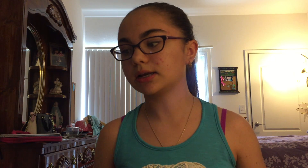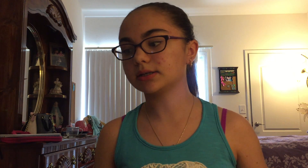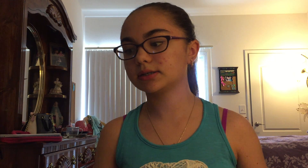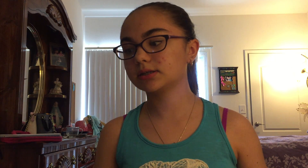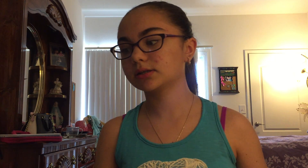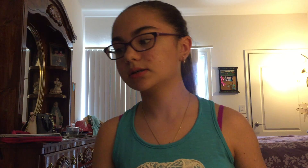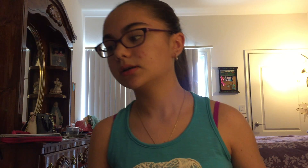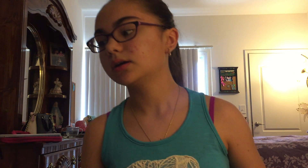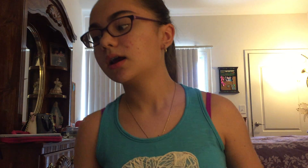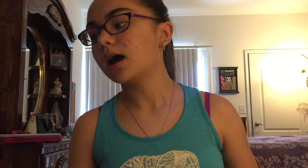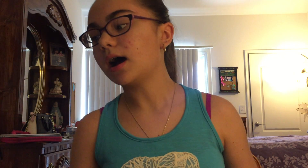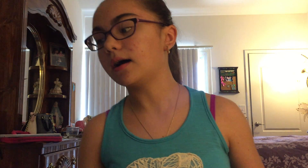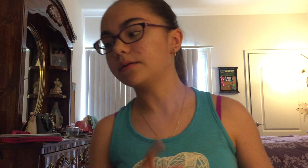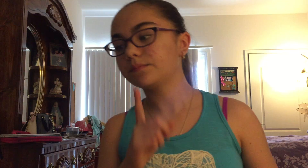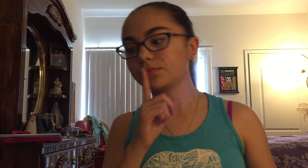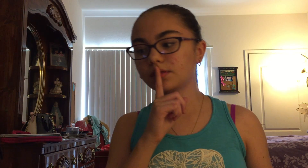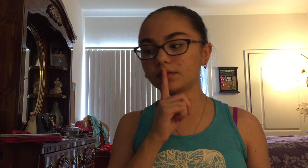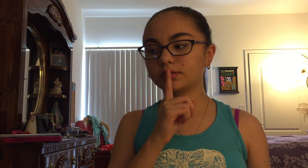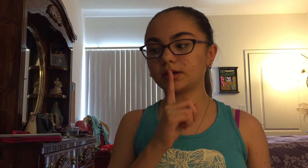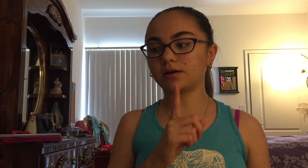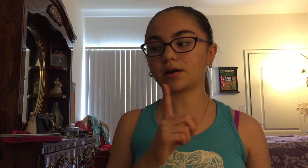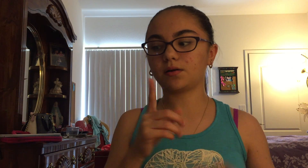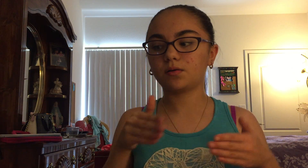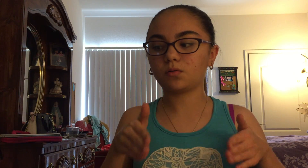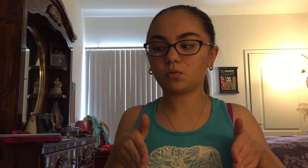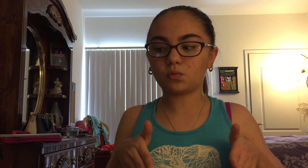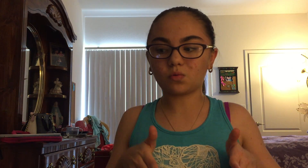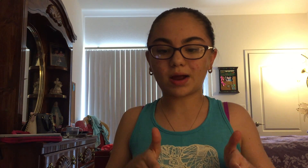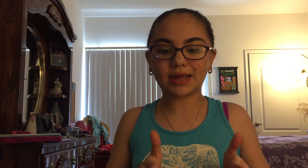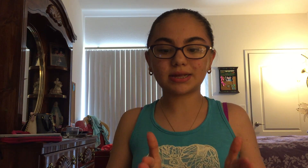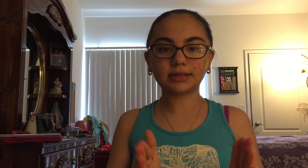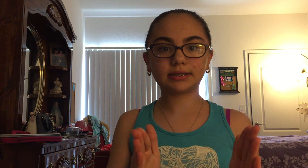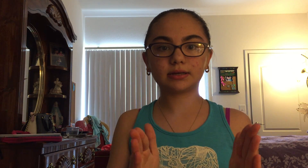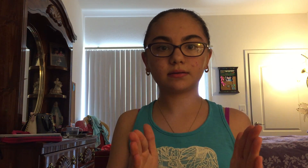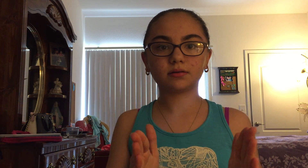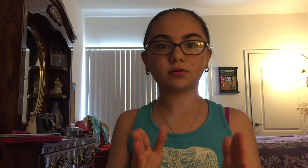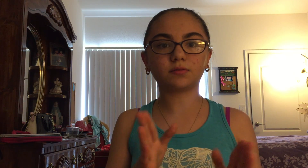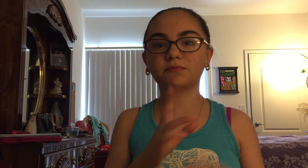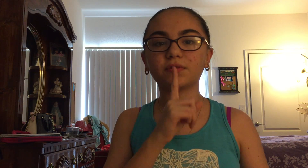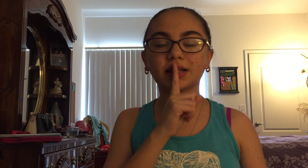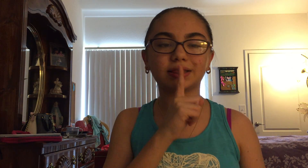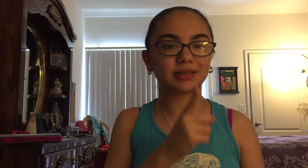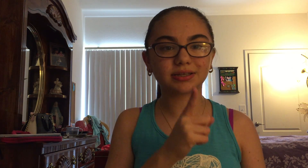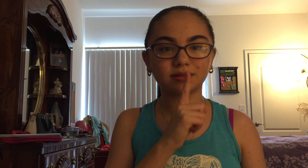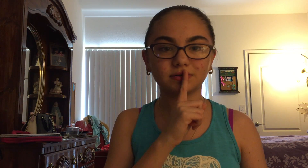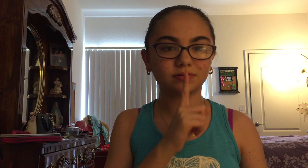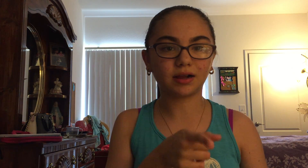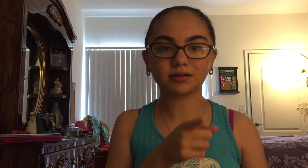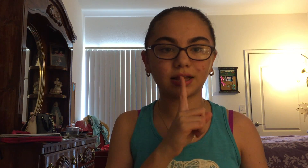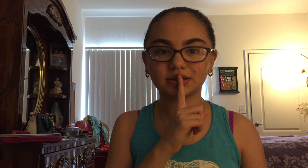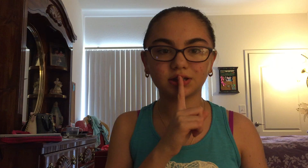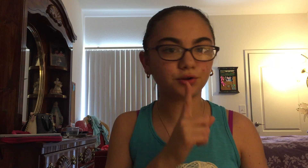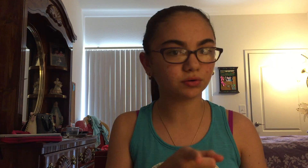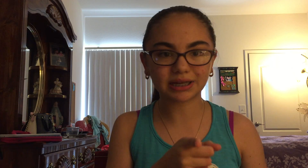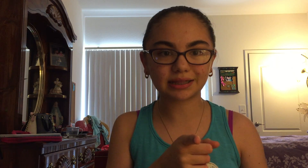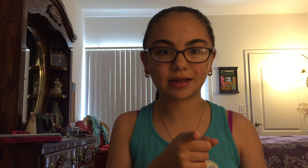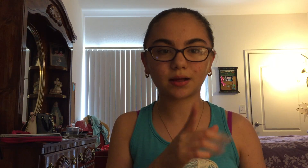says um there are ways or forget this that you don't sign that